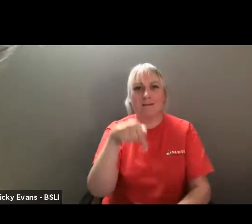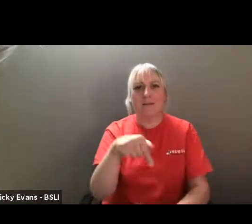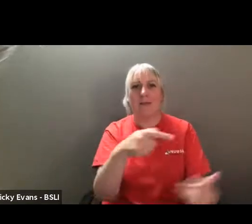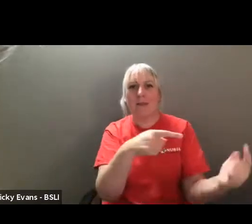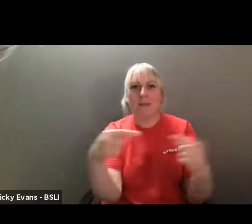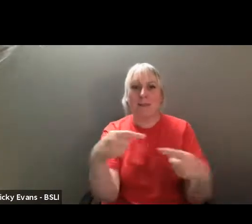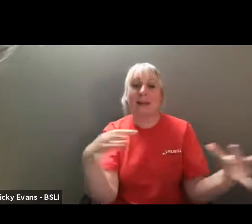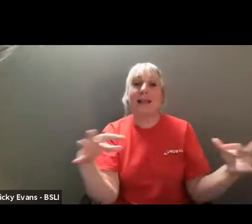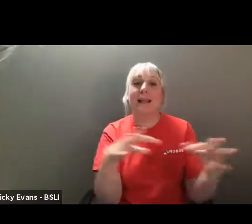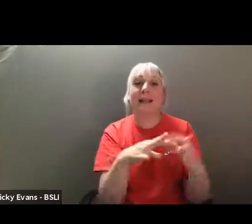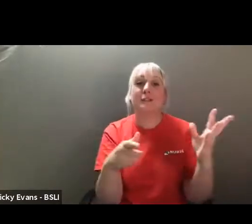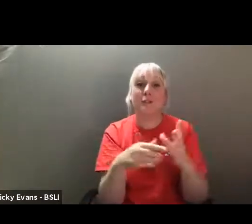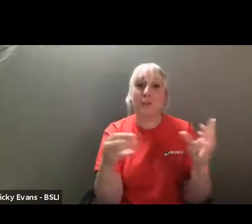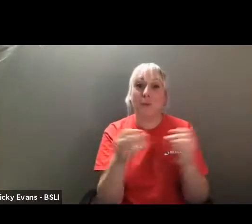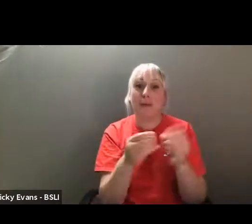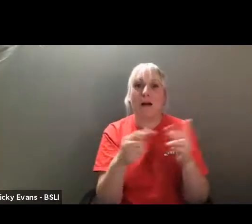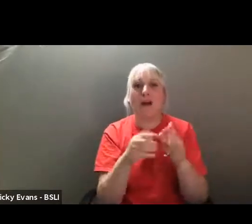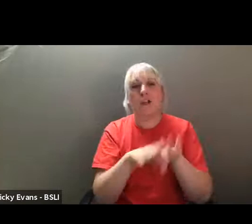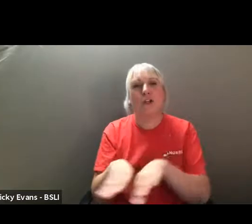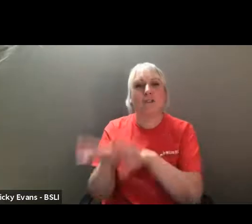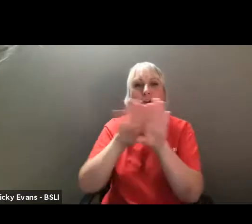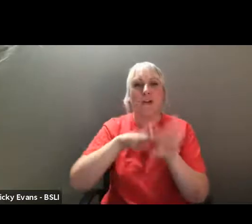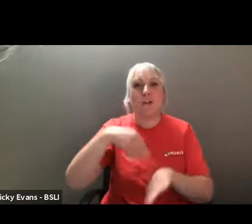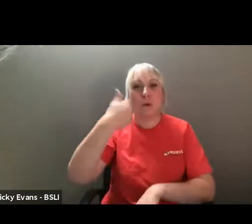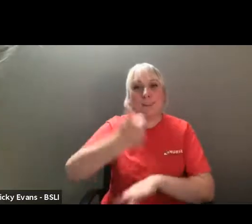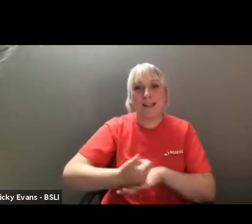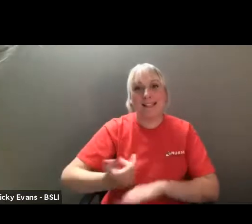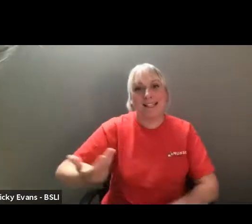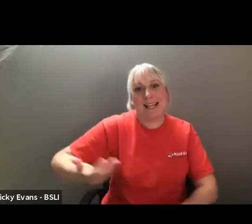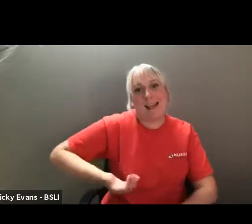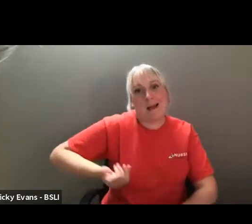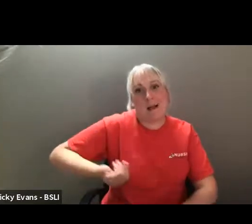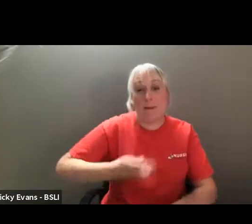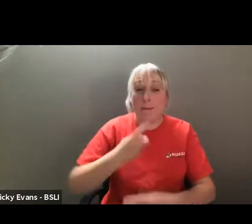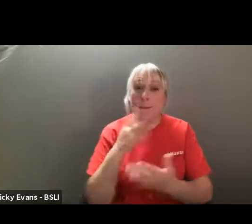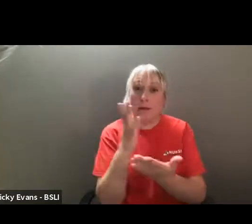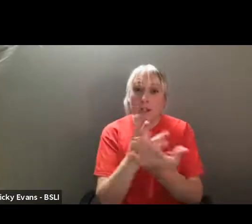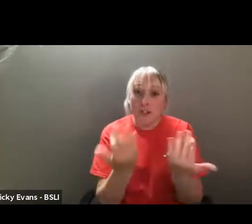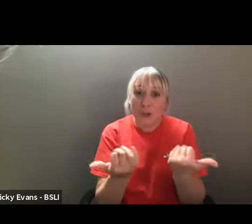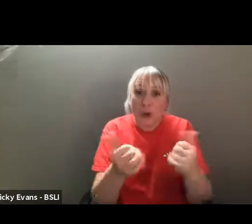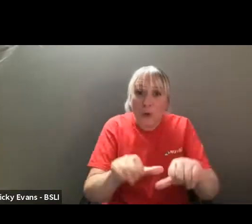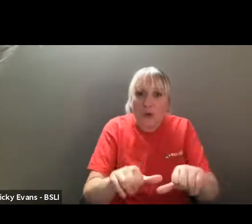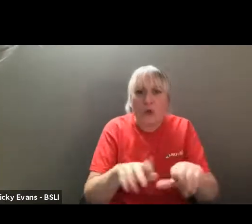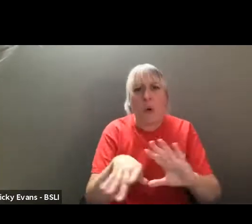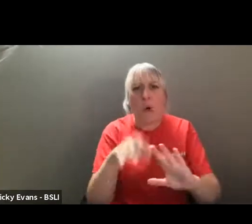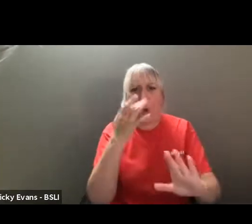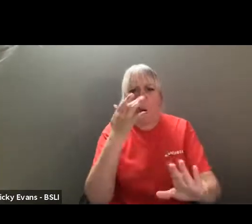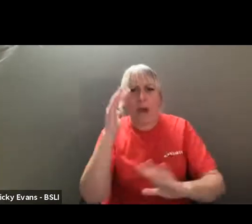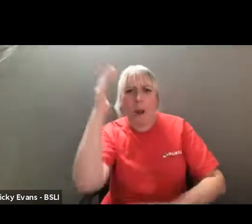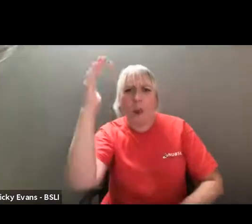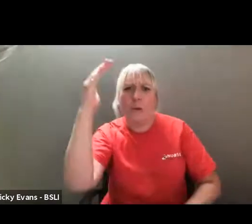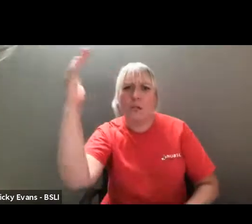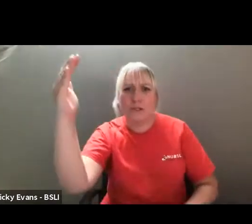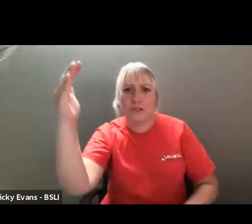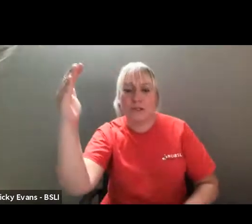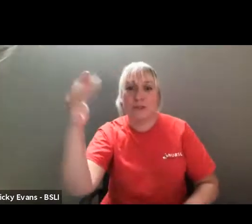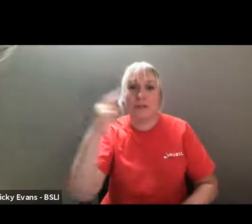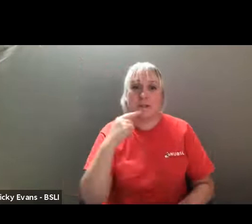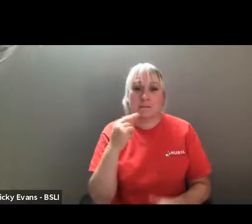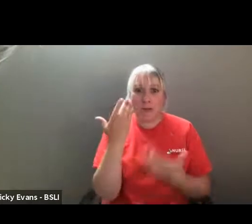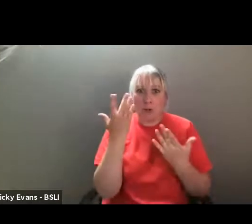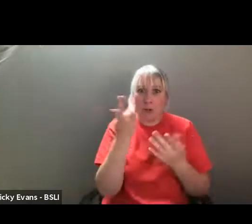basic income, solution or illusion. And I don't know about you, but I'm certainly really enjoyed the first